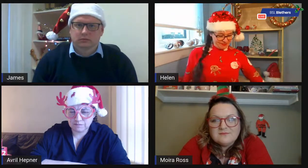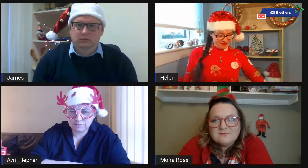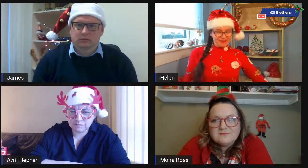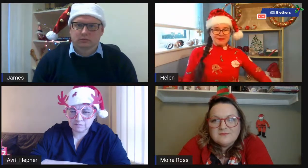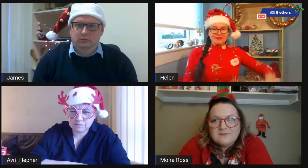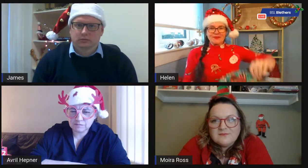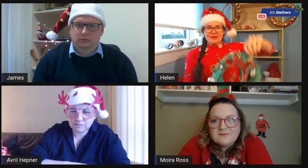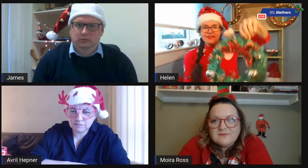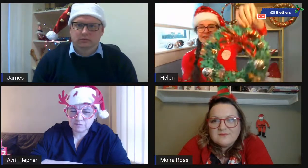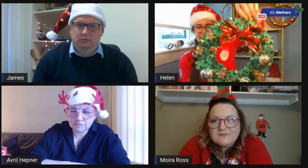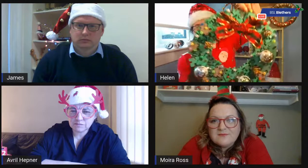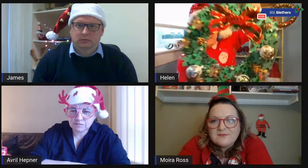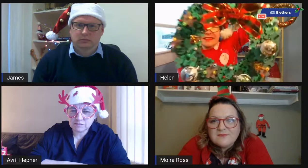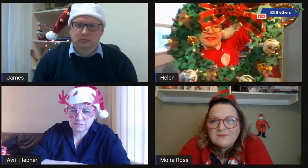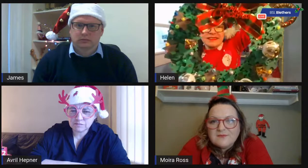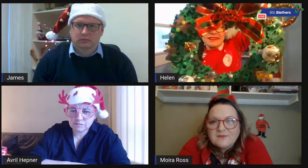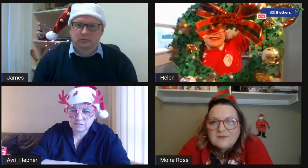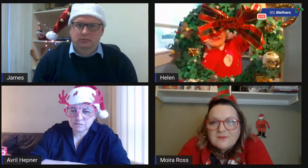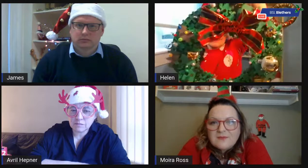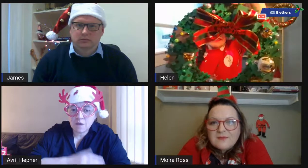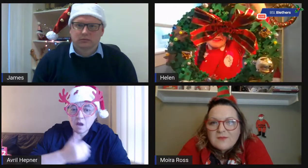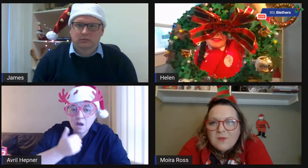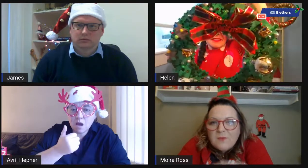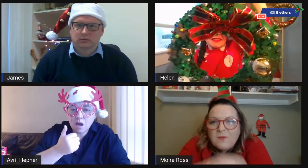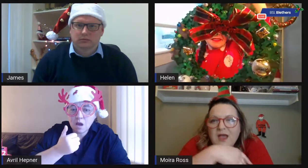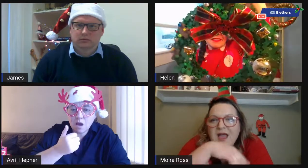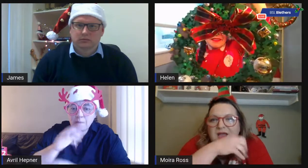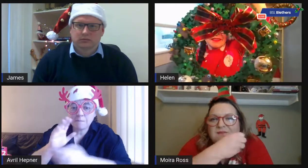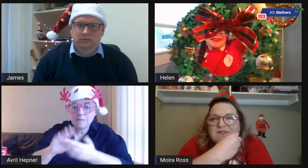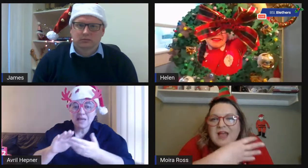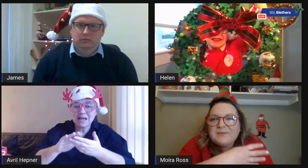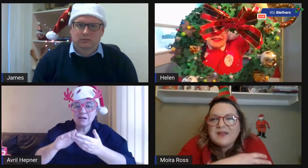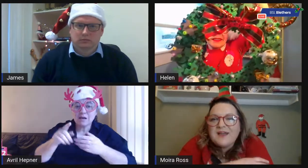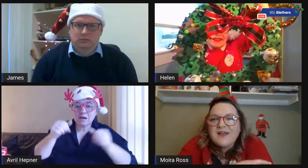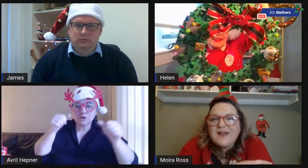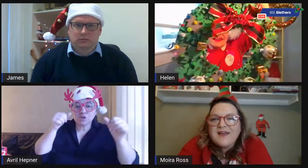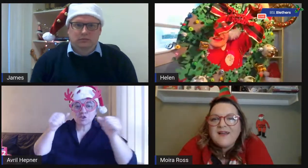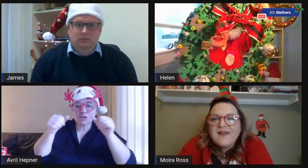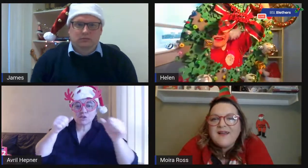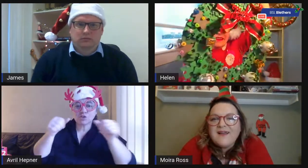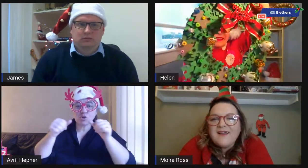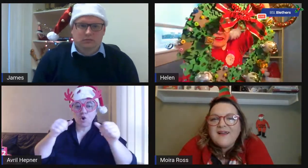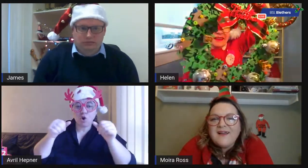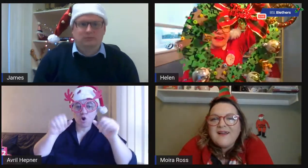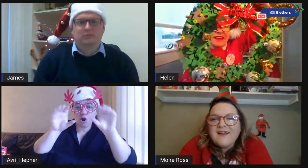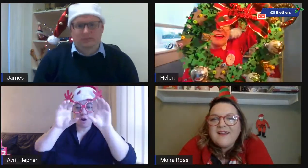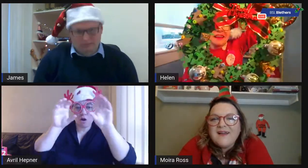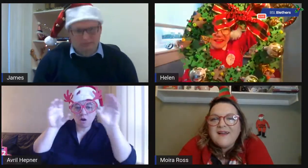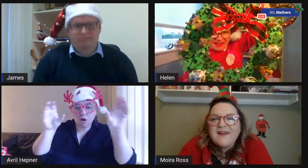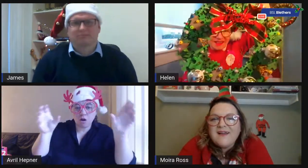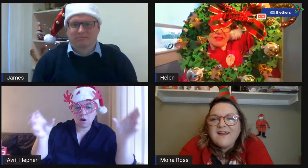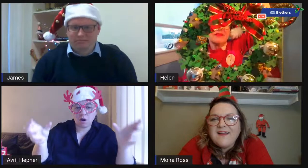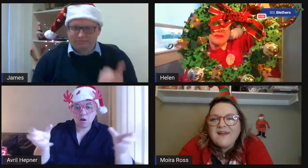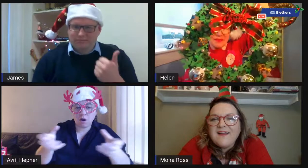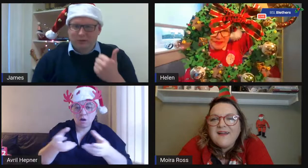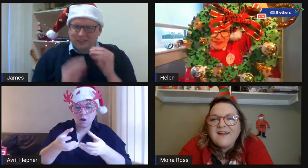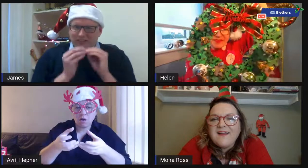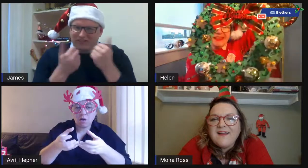this is one of my favourite crafts. It's a wreath using Oh, the wow. puzzles, So the you've jigsaw used all the pieces. jigsaw pieces